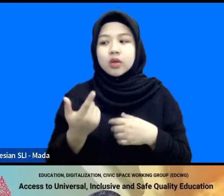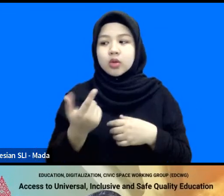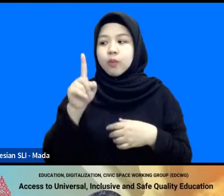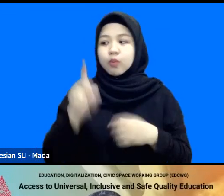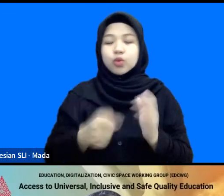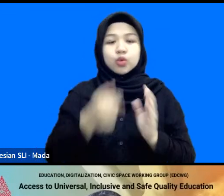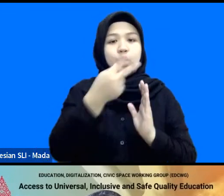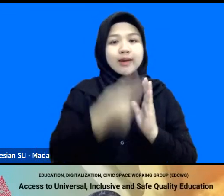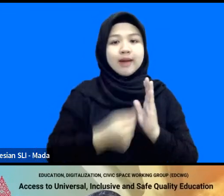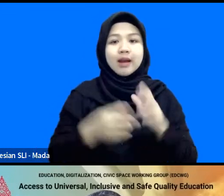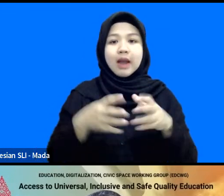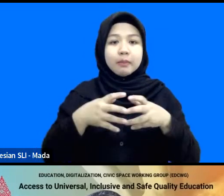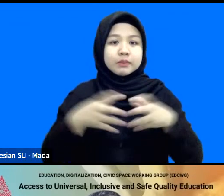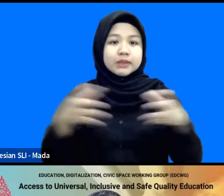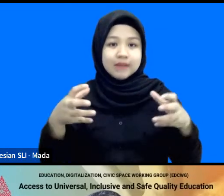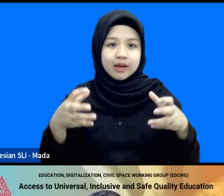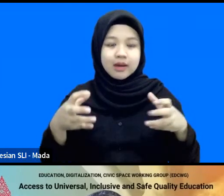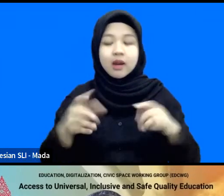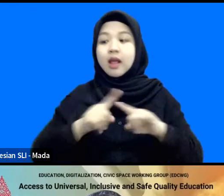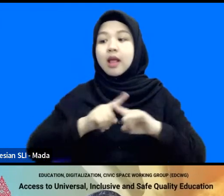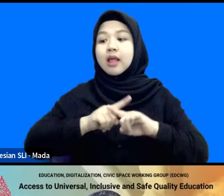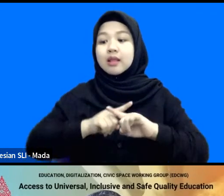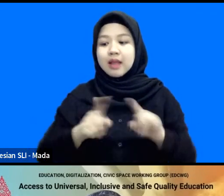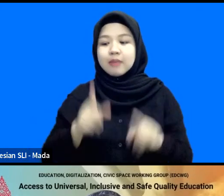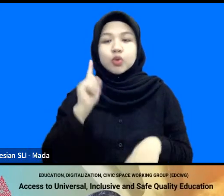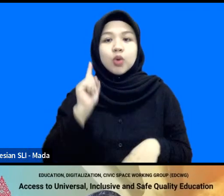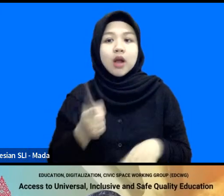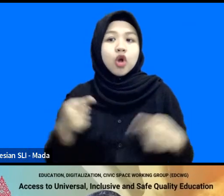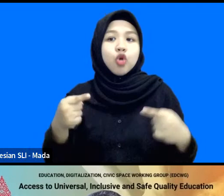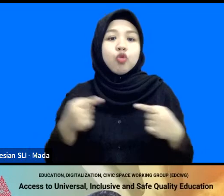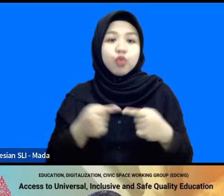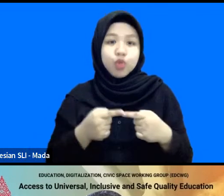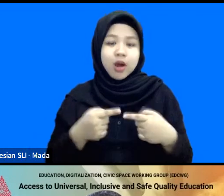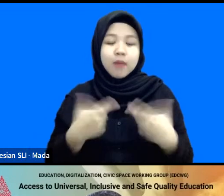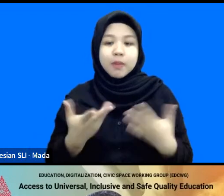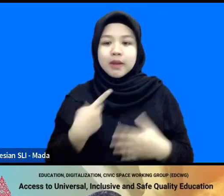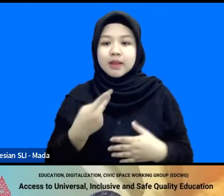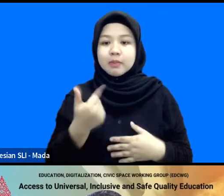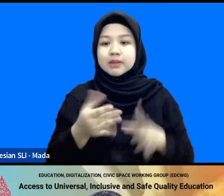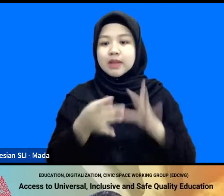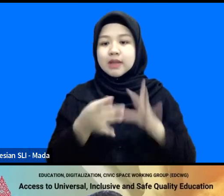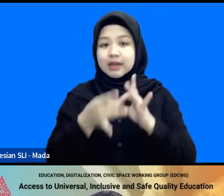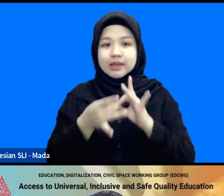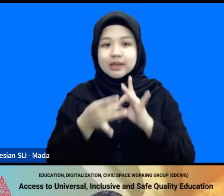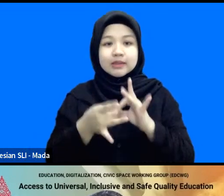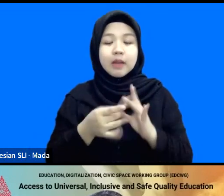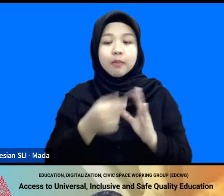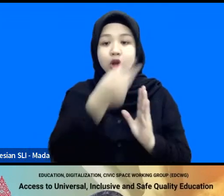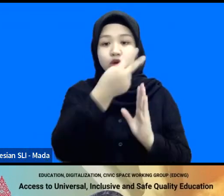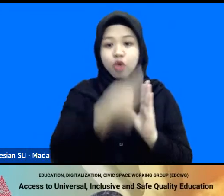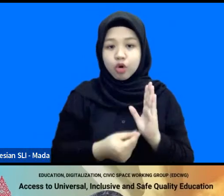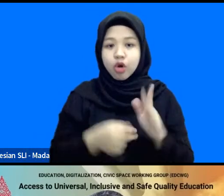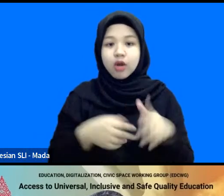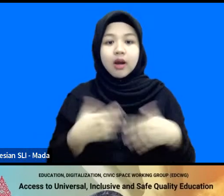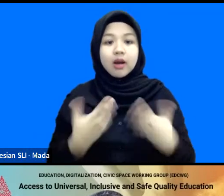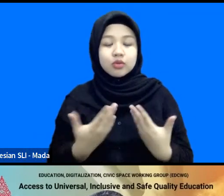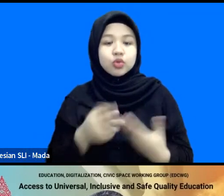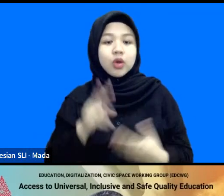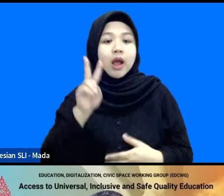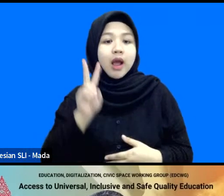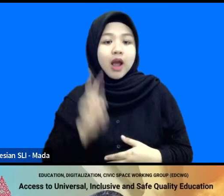donors or education ministers need to kind of be aware of that and really value that input, because I think in the long